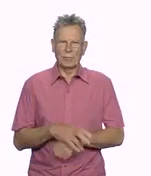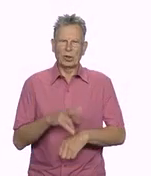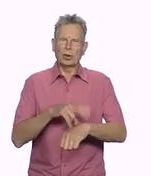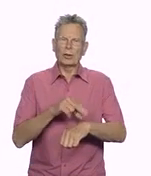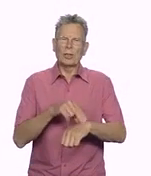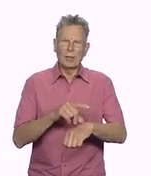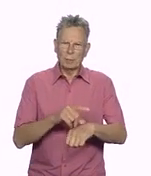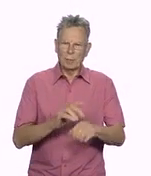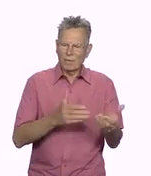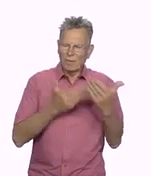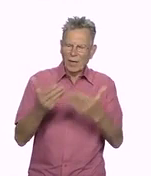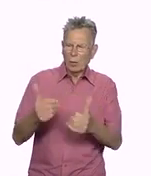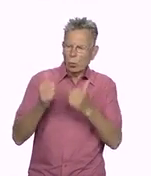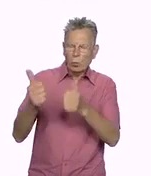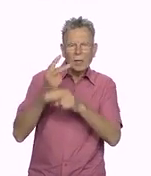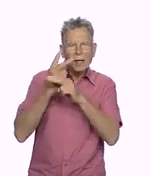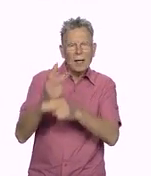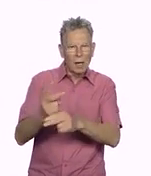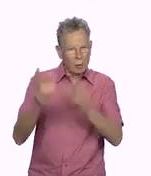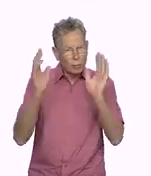Doctors must provide good care.